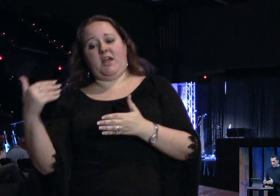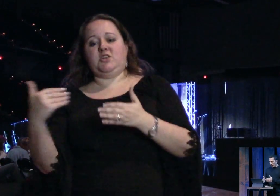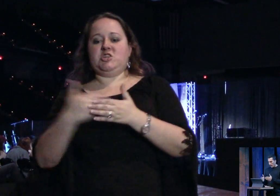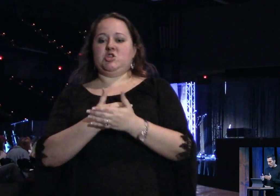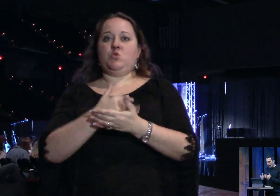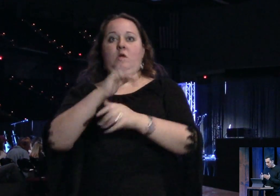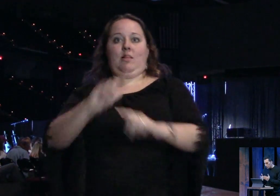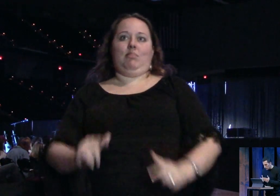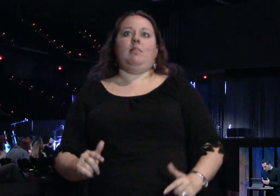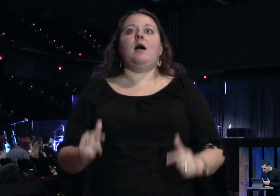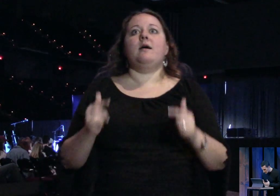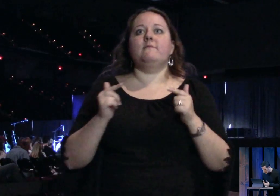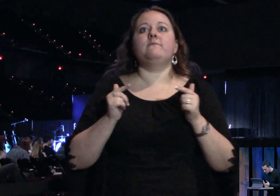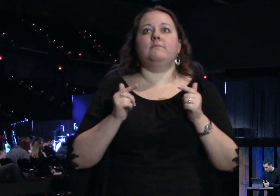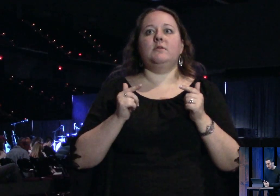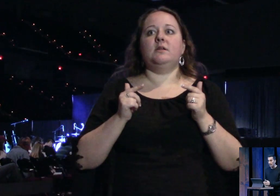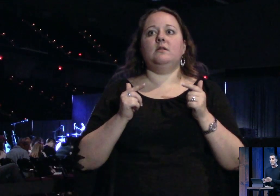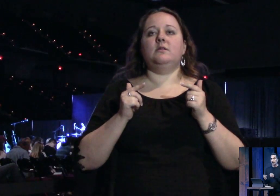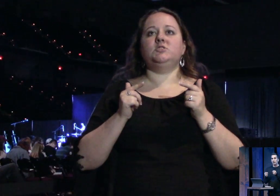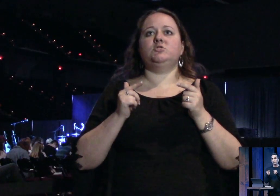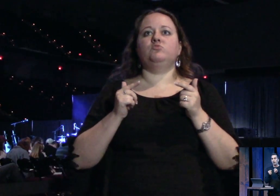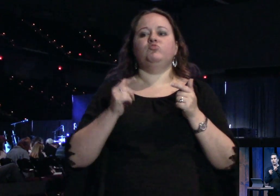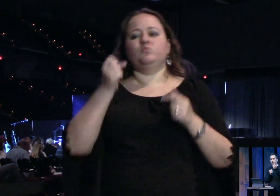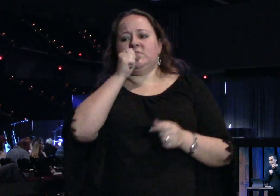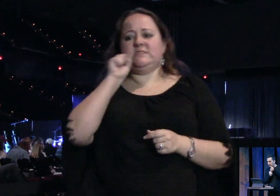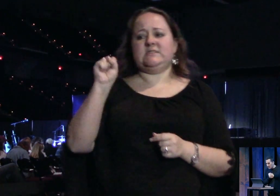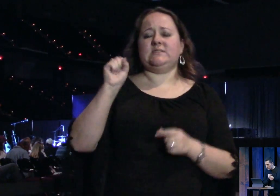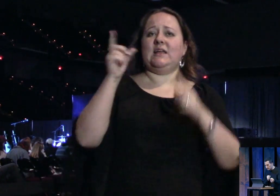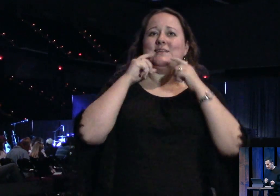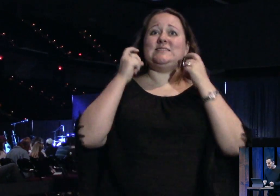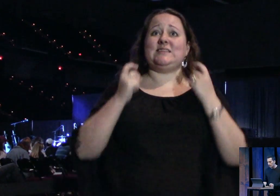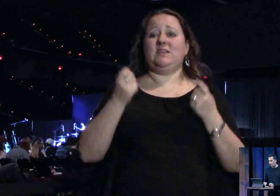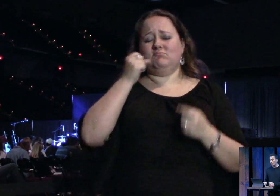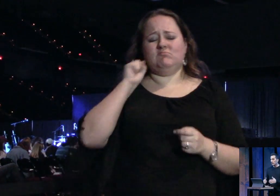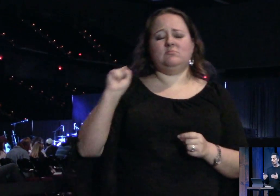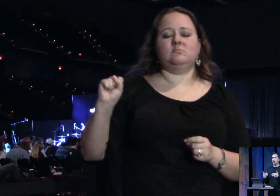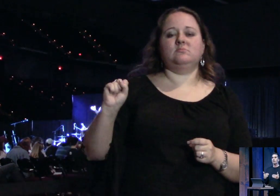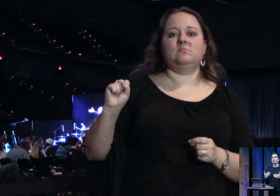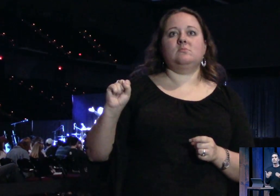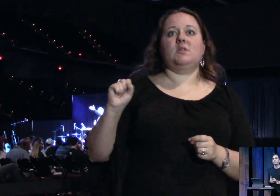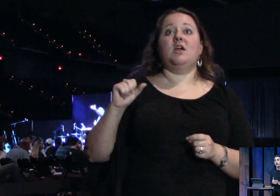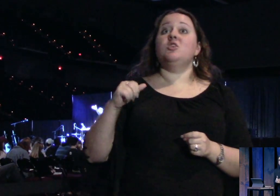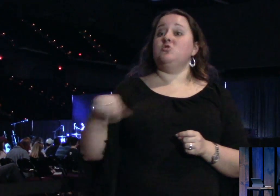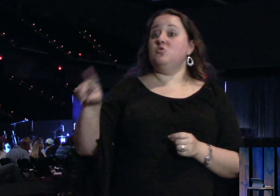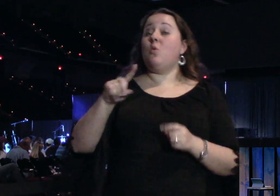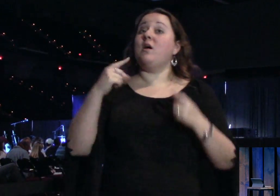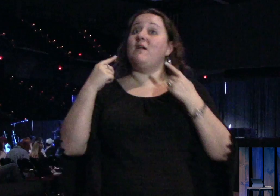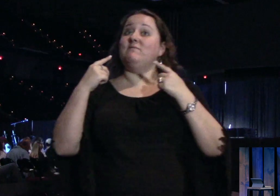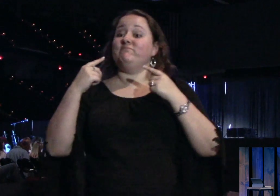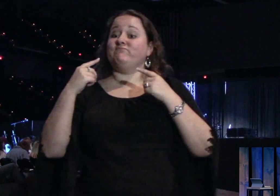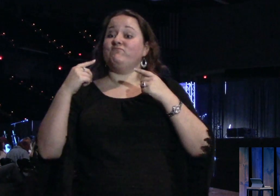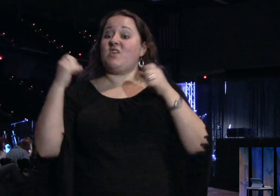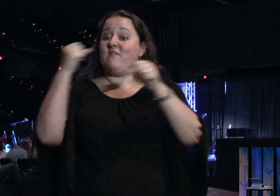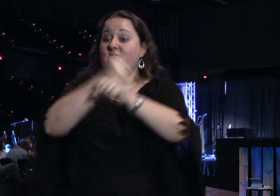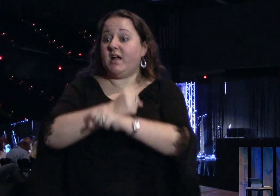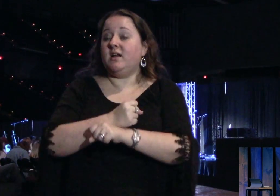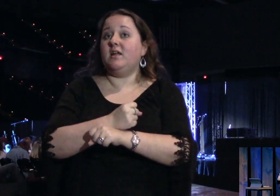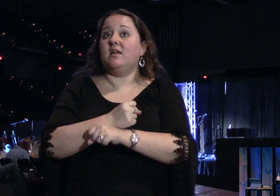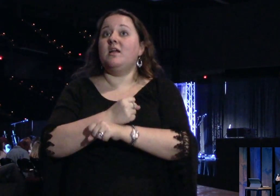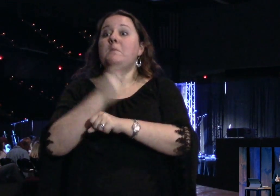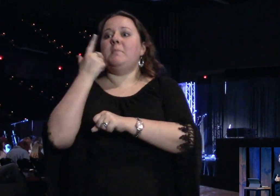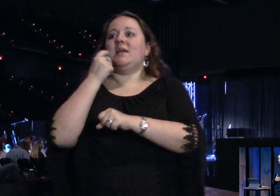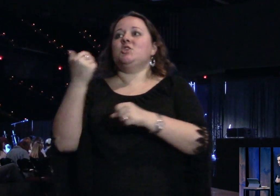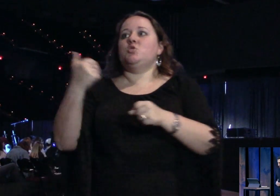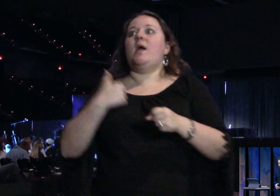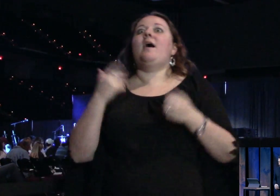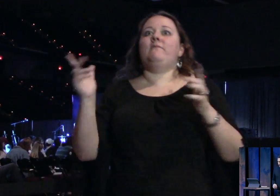a new position in regard to fighting sin. You're no longer fighting for victory, you're